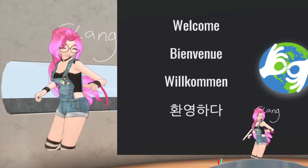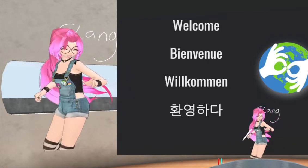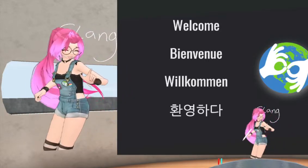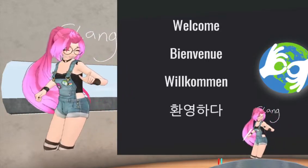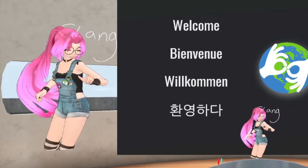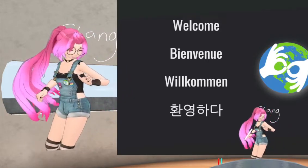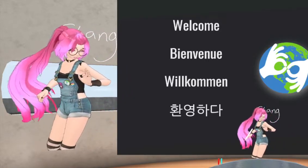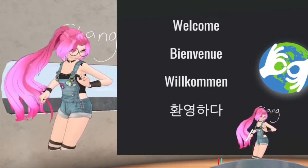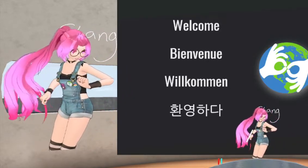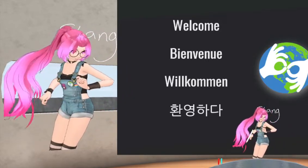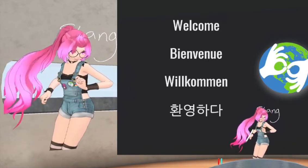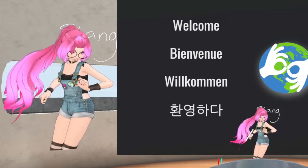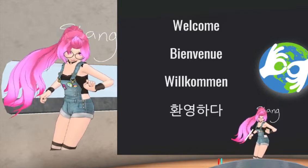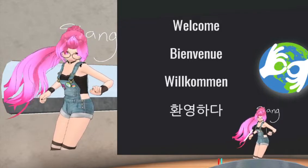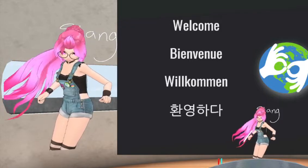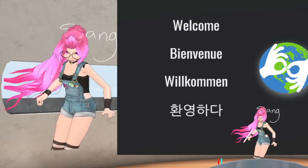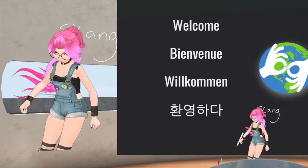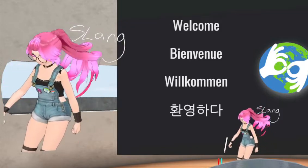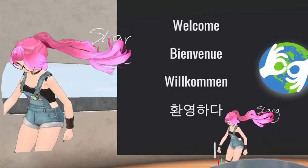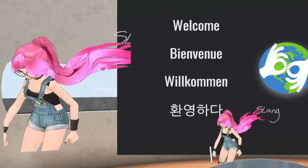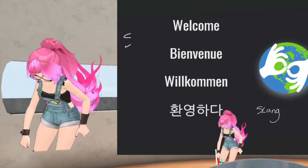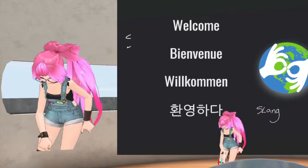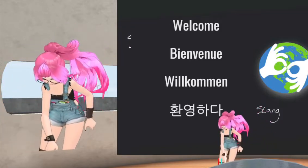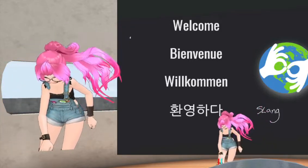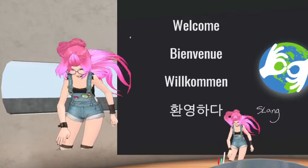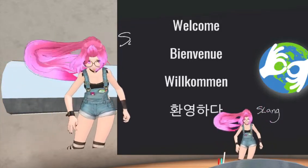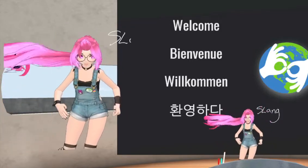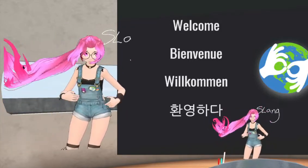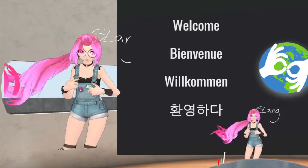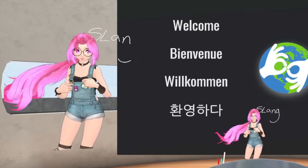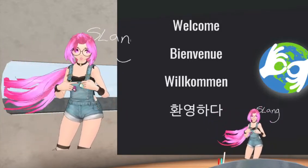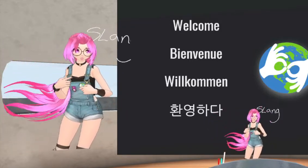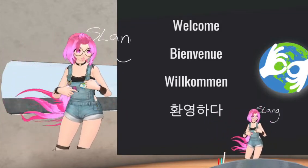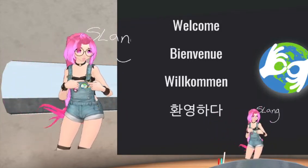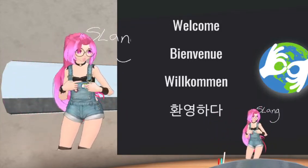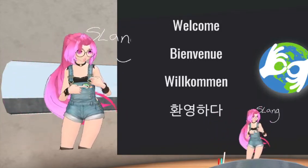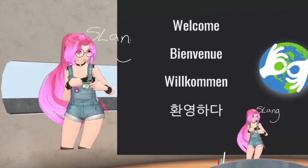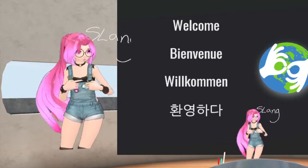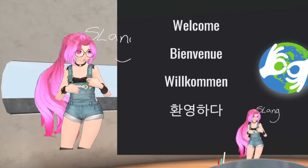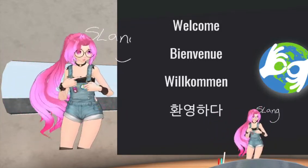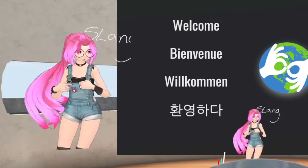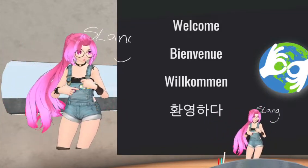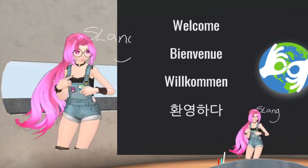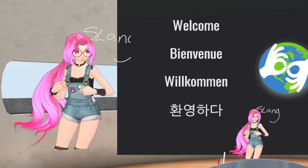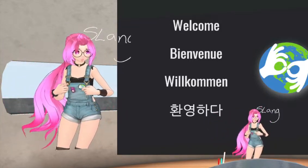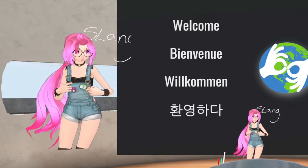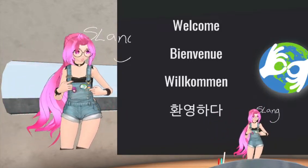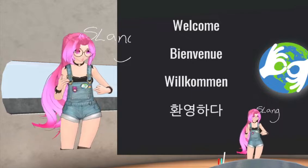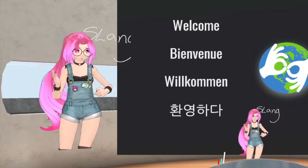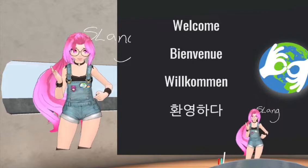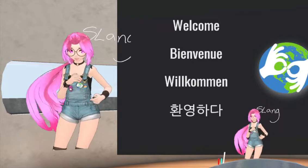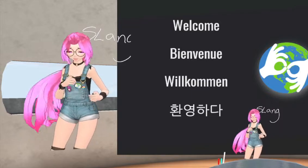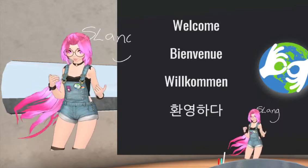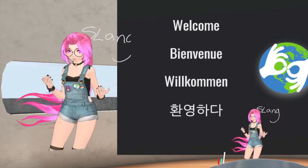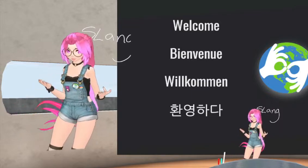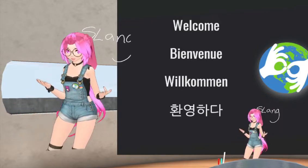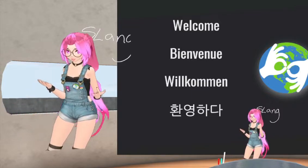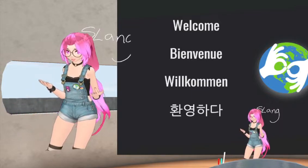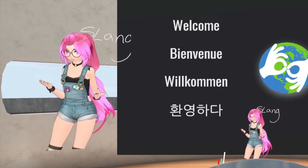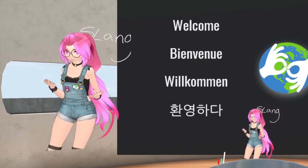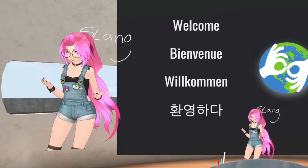With tapping the shoulder with COVID, you mean? Like, do you think that's still a safe thing to do? Yeah, so that's a really great question. So